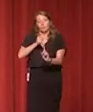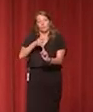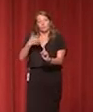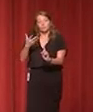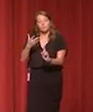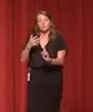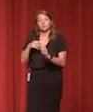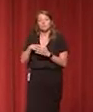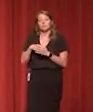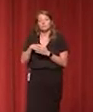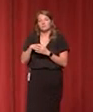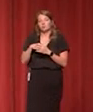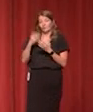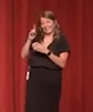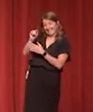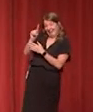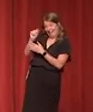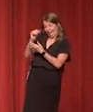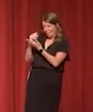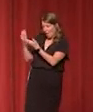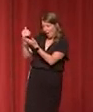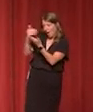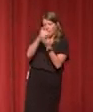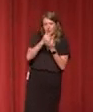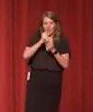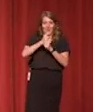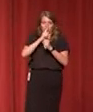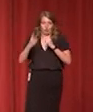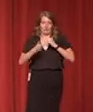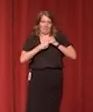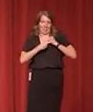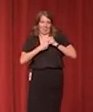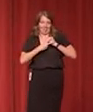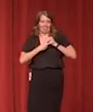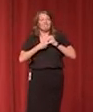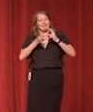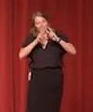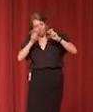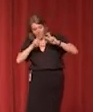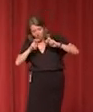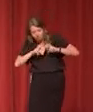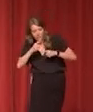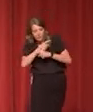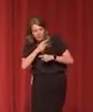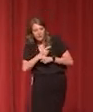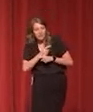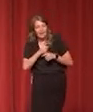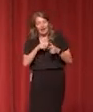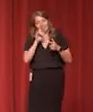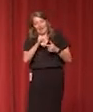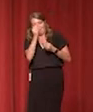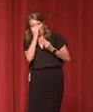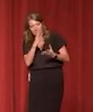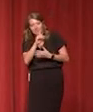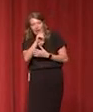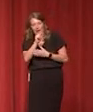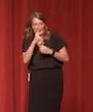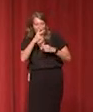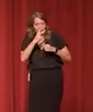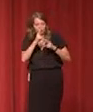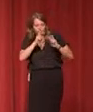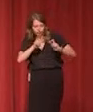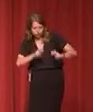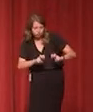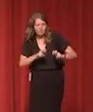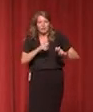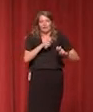that all the data we collect is safe, that it is analyzed properly, and again, we publish papers once these data are